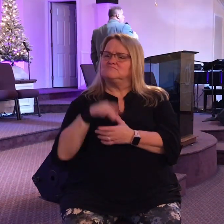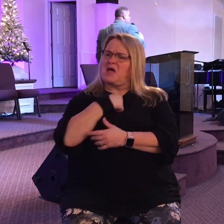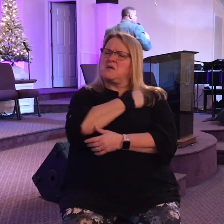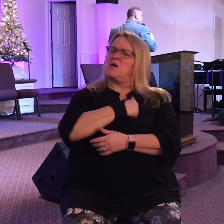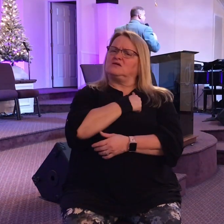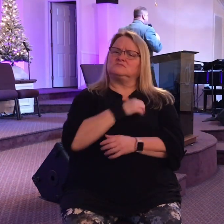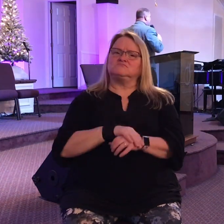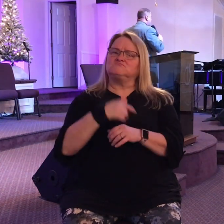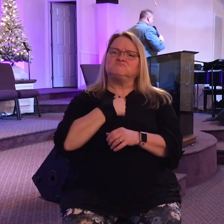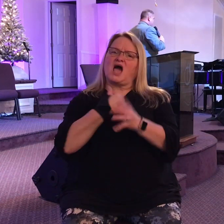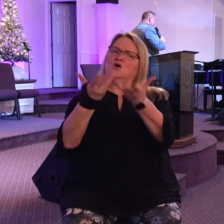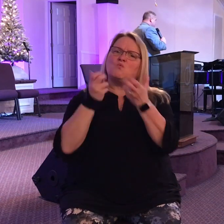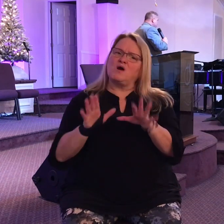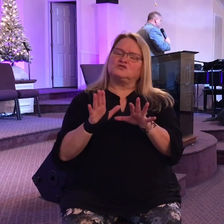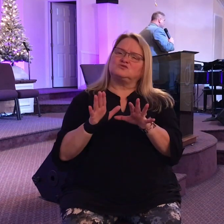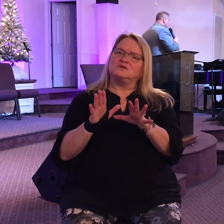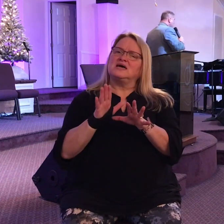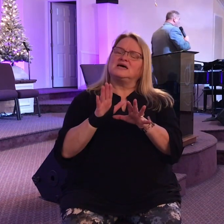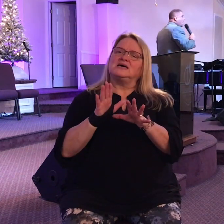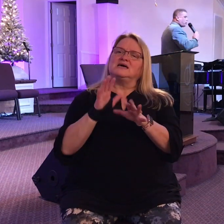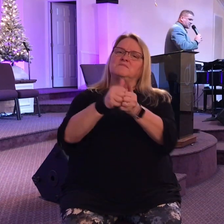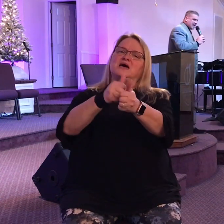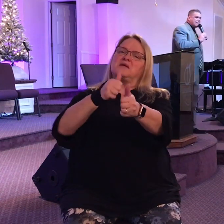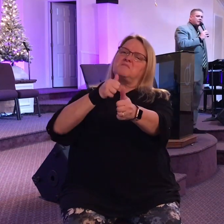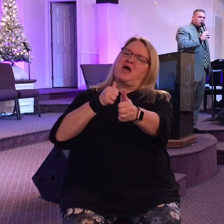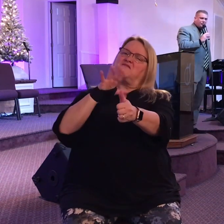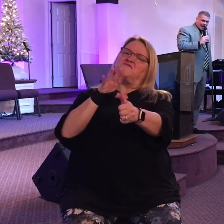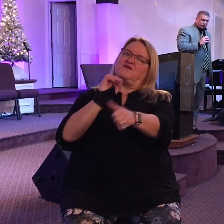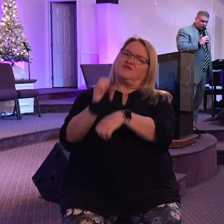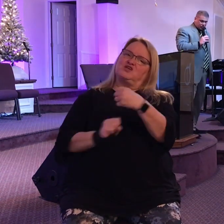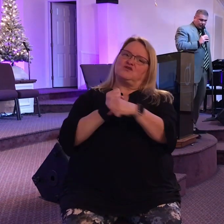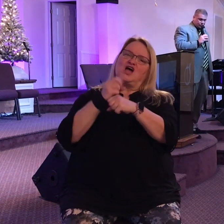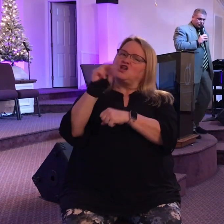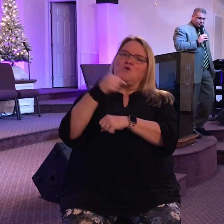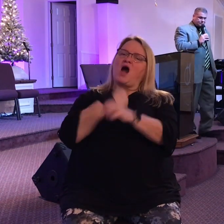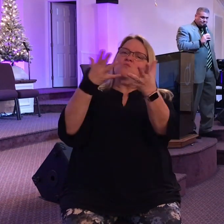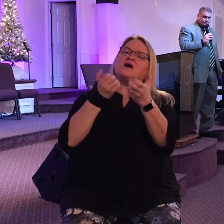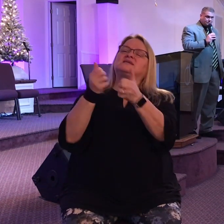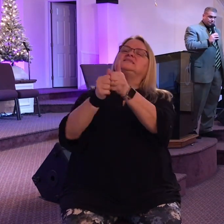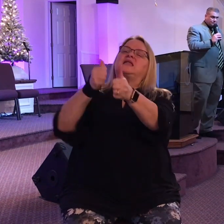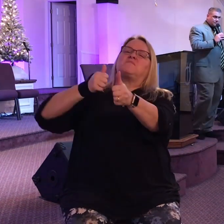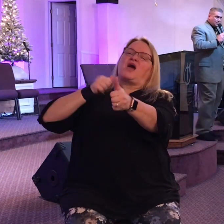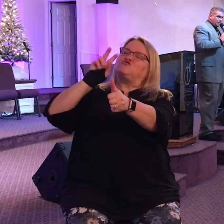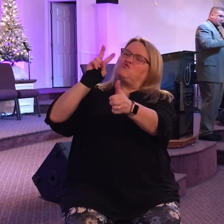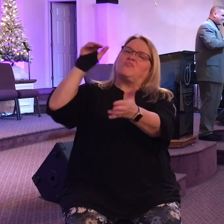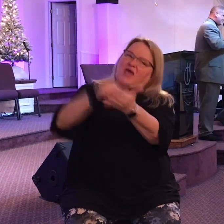do not want to set it back 50 years. I want to set it back 2,000 years.